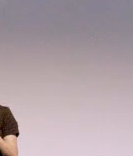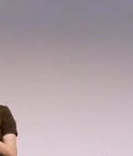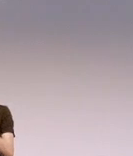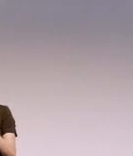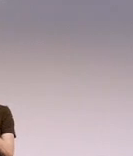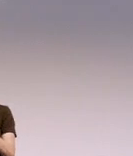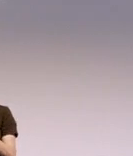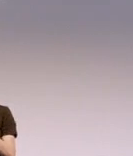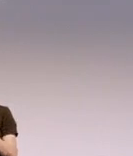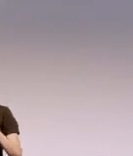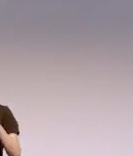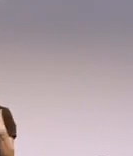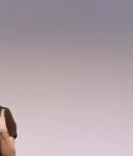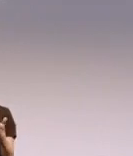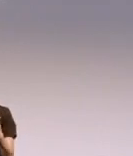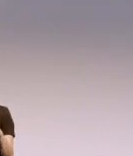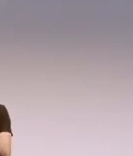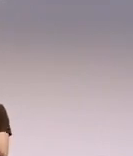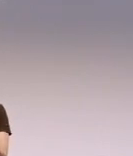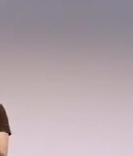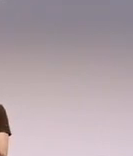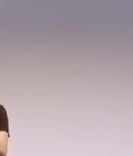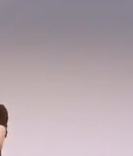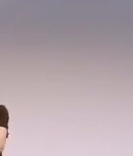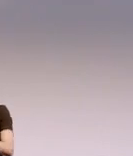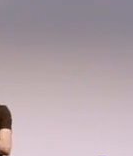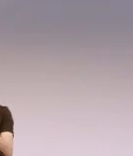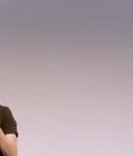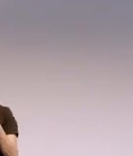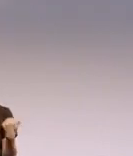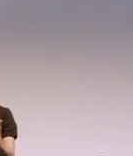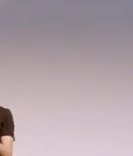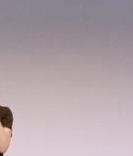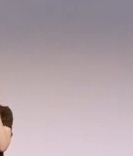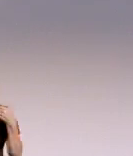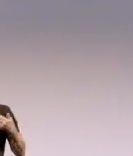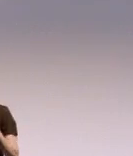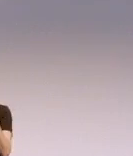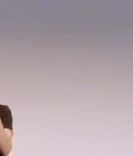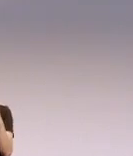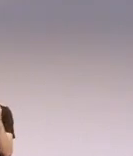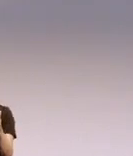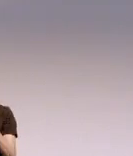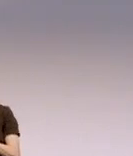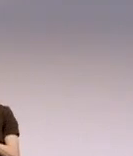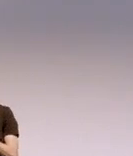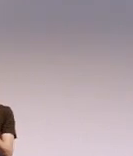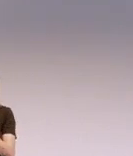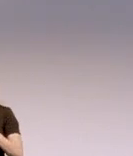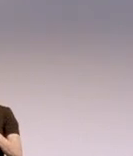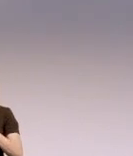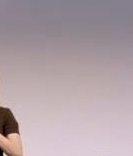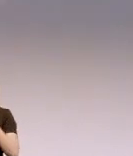finance sectors. So I've had a lot of great opportunities over the 2.5 years that I've worked there to put my user experience brain to